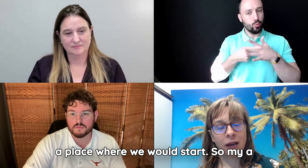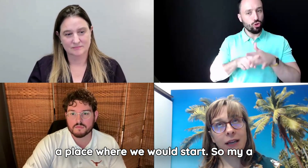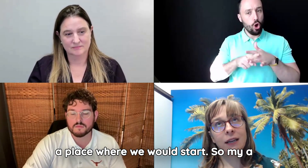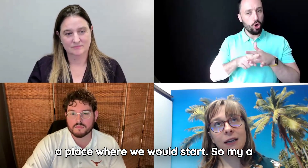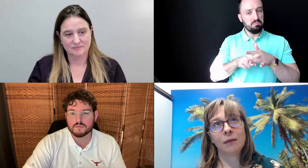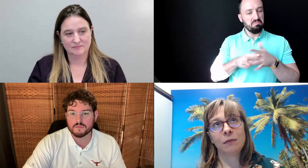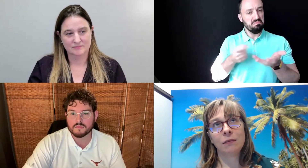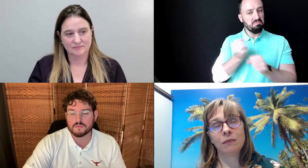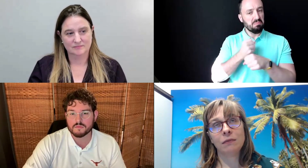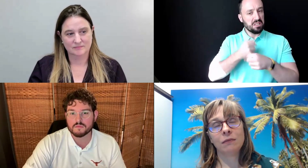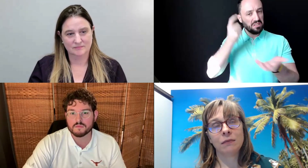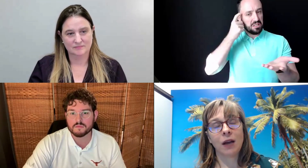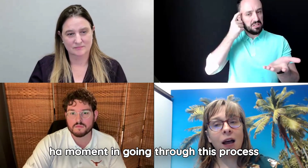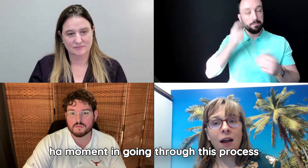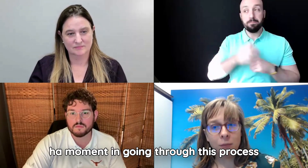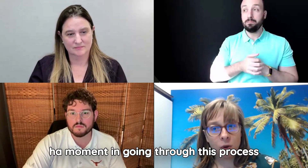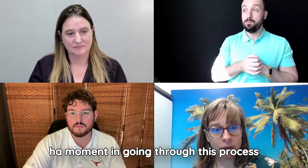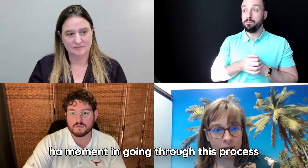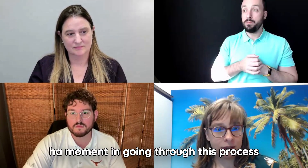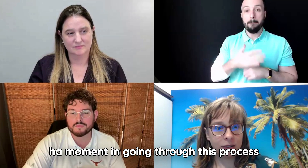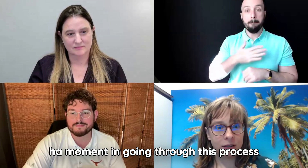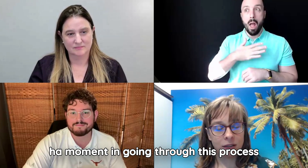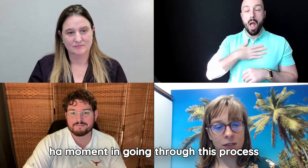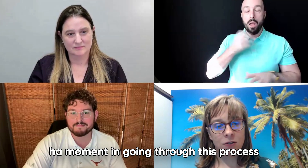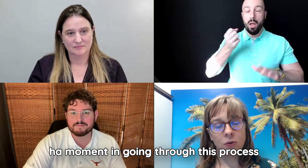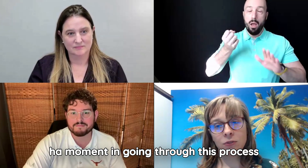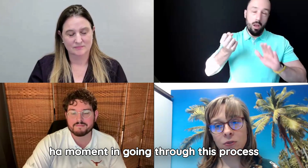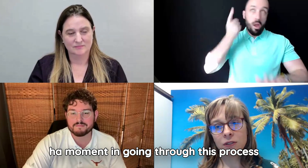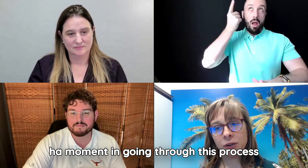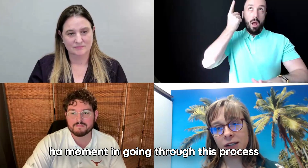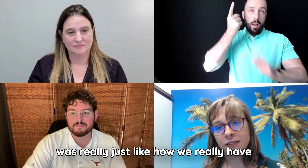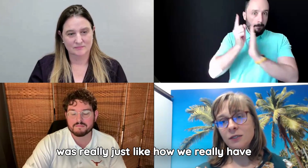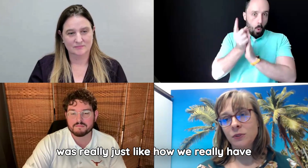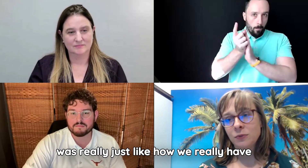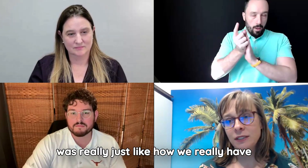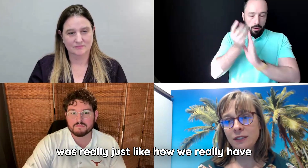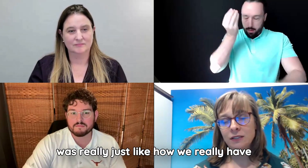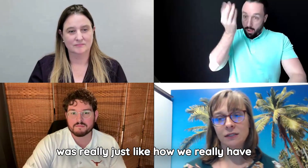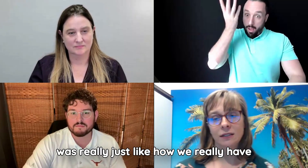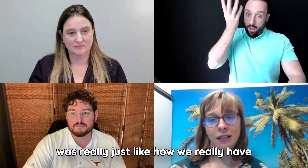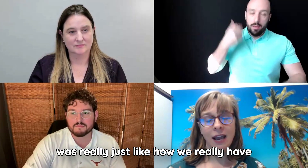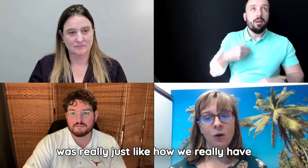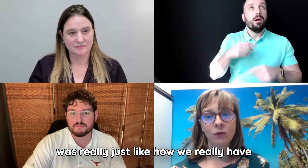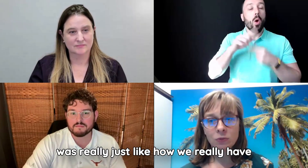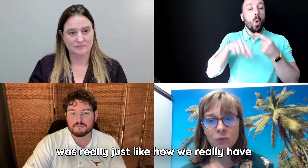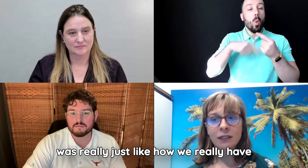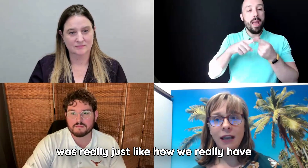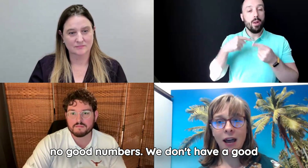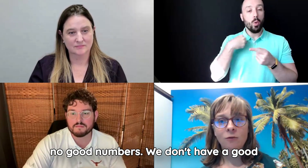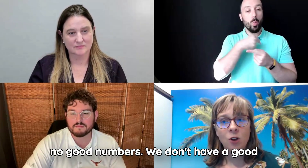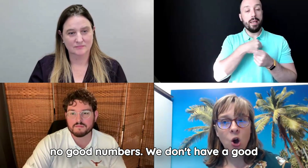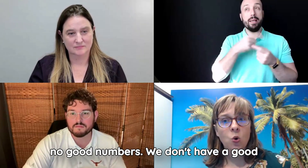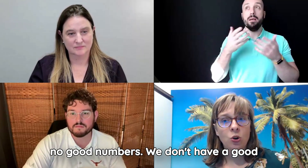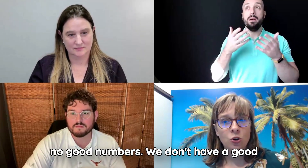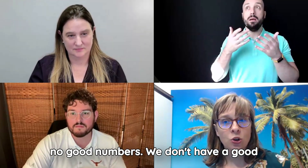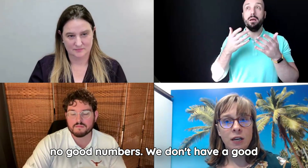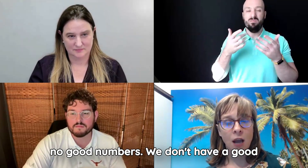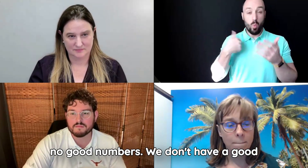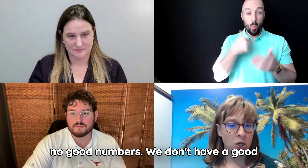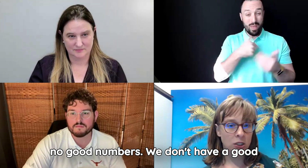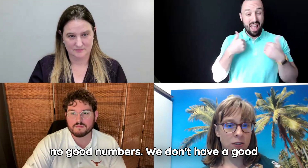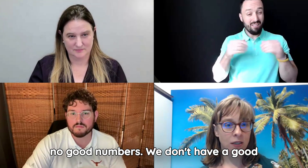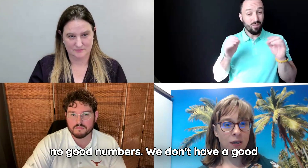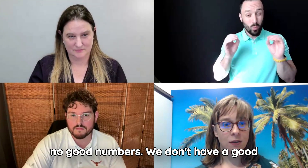So my aha moment in going through this process was really just like how we really have no